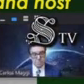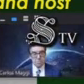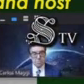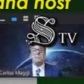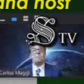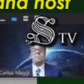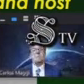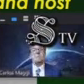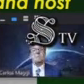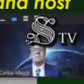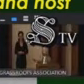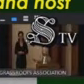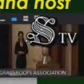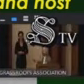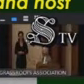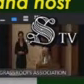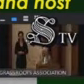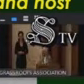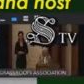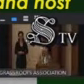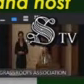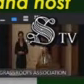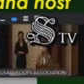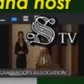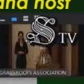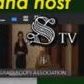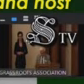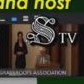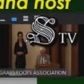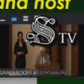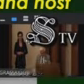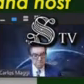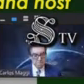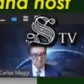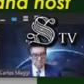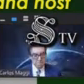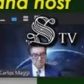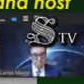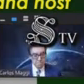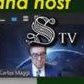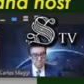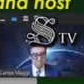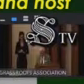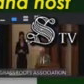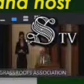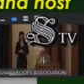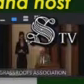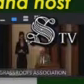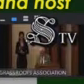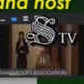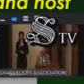alpha, blocking the entrance inside the nucleus. So there is no signal to the human cellular